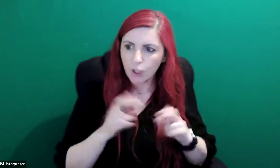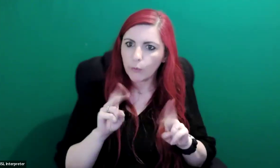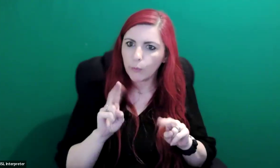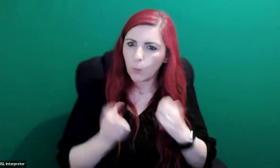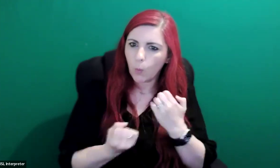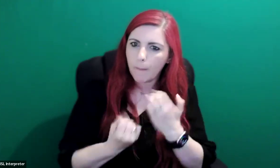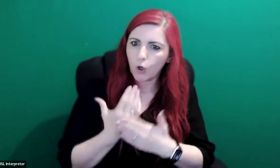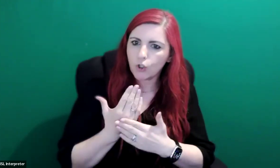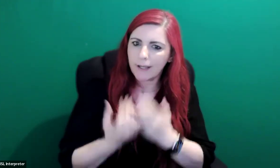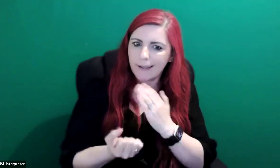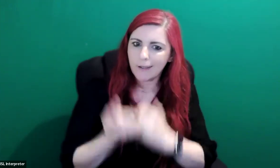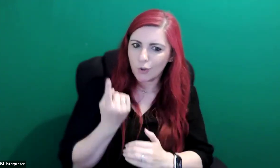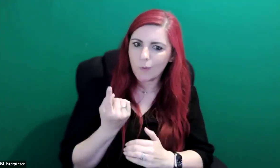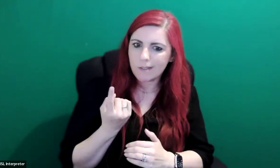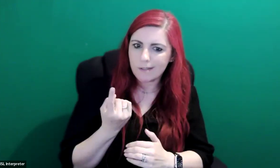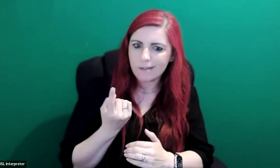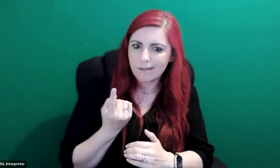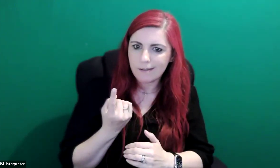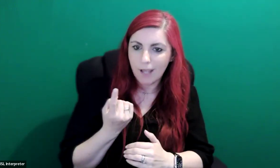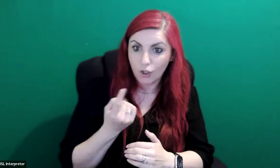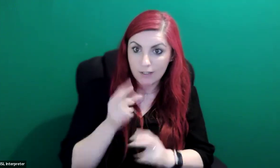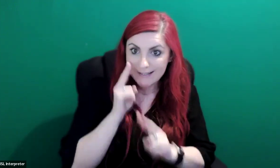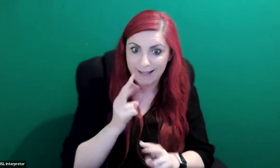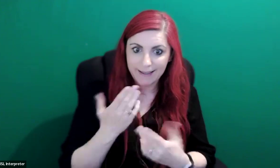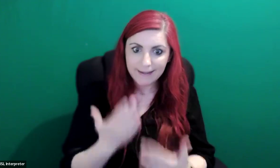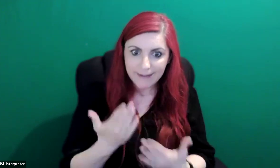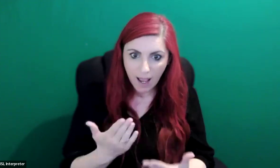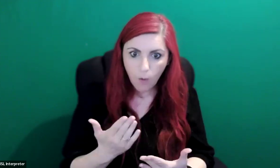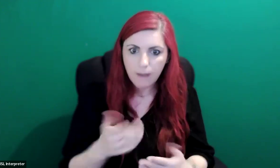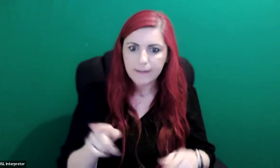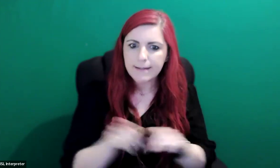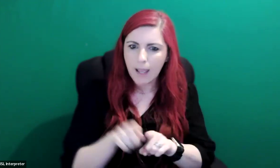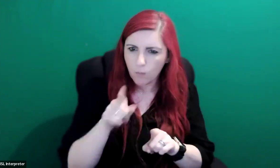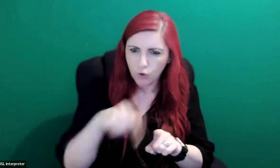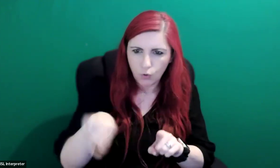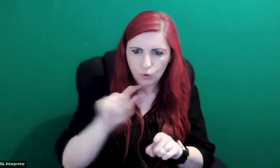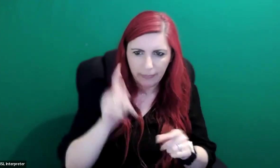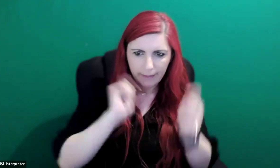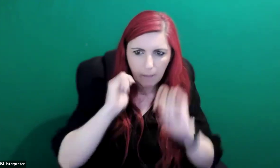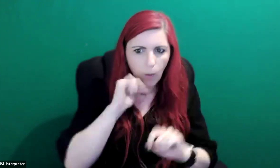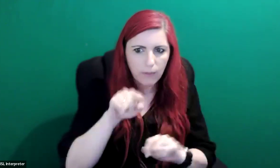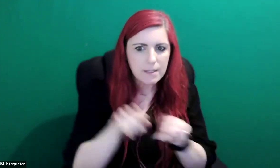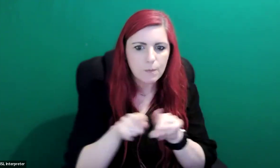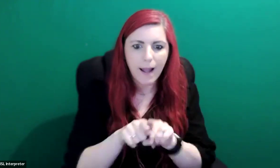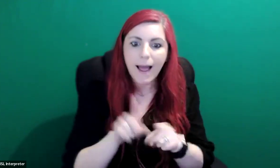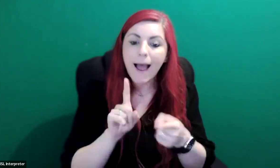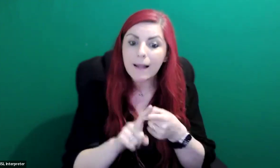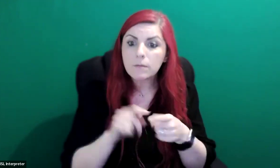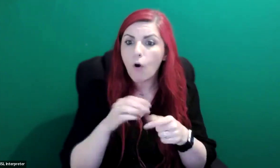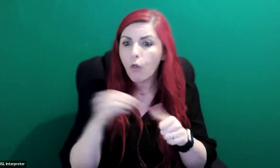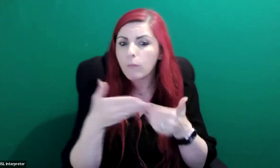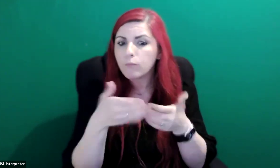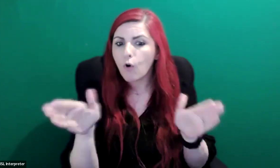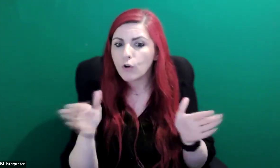developments, and we'd encourage, you know, if you're writing your own submissions, to think about these areas as well, and broader contextual issues as well. So